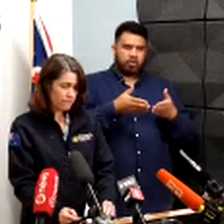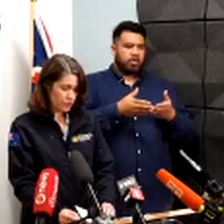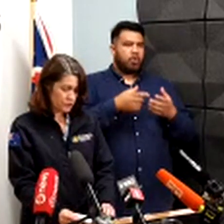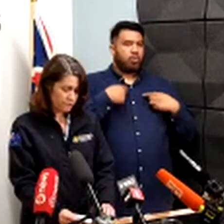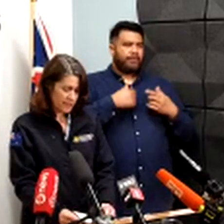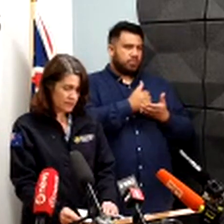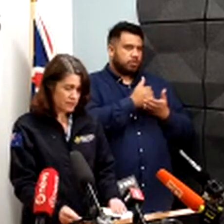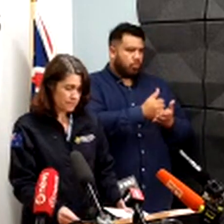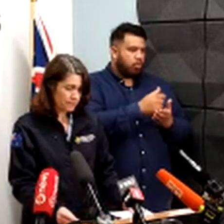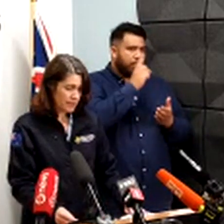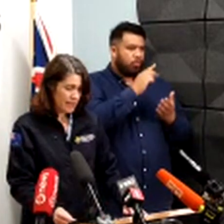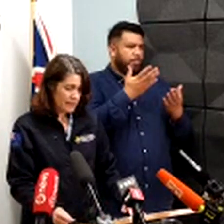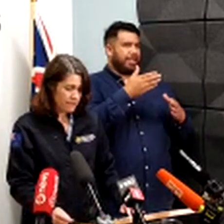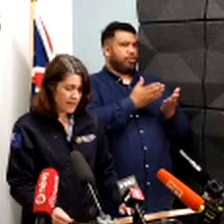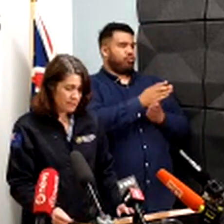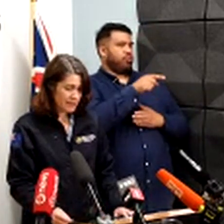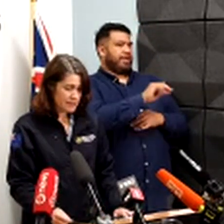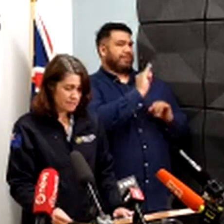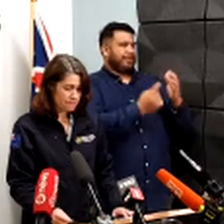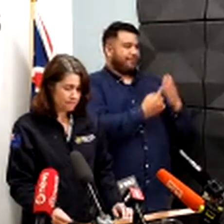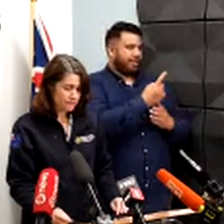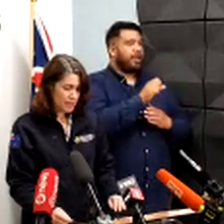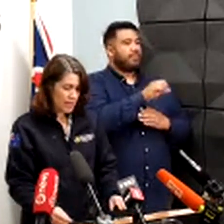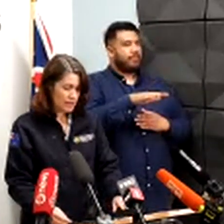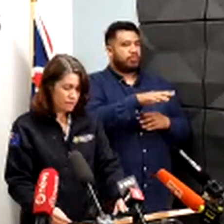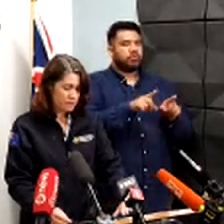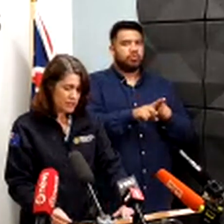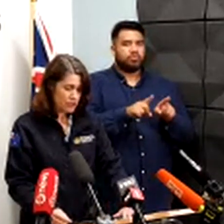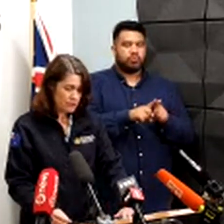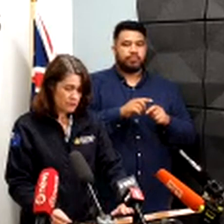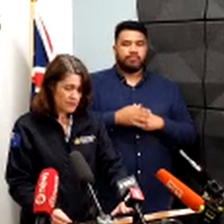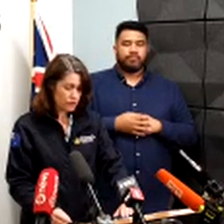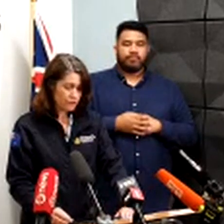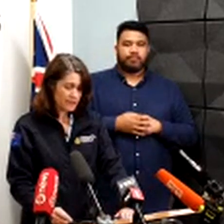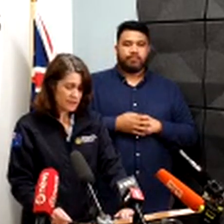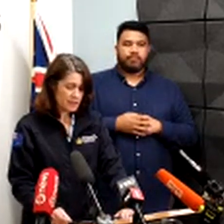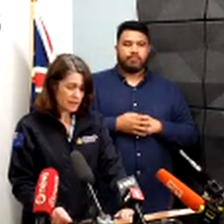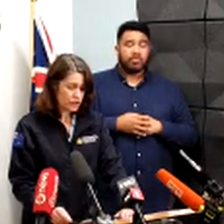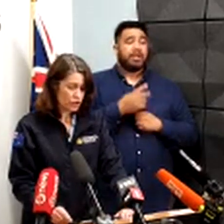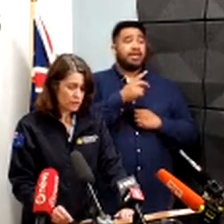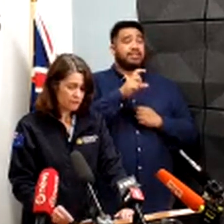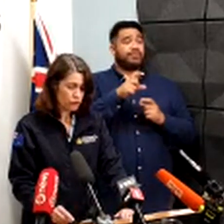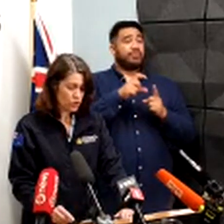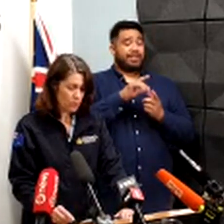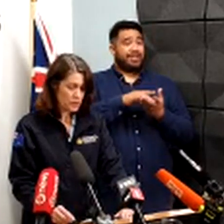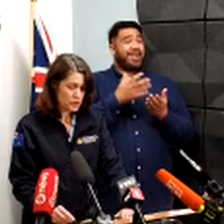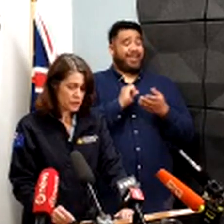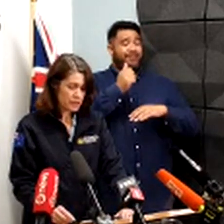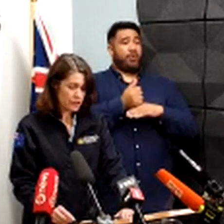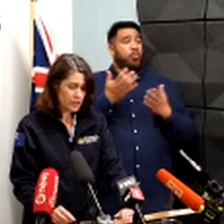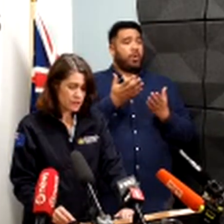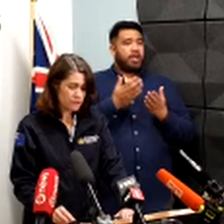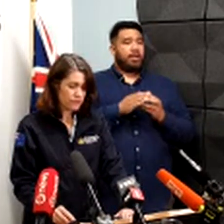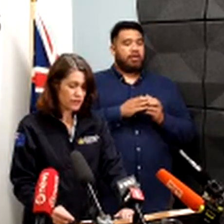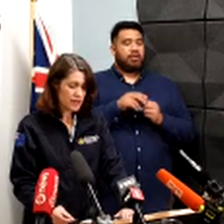support for those affected and their families, and an information civil defence centre is open at 4 Commerce